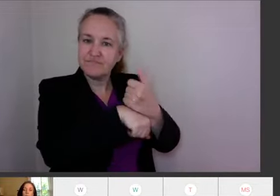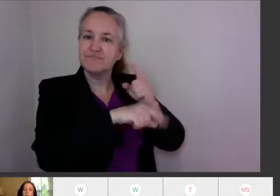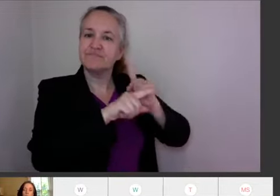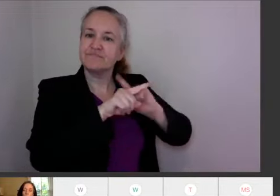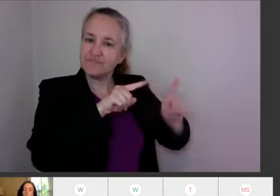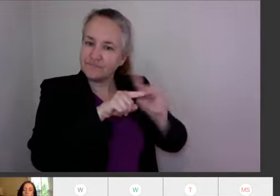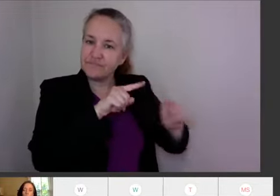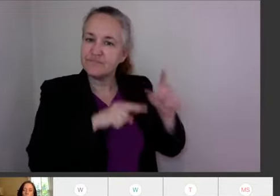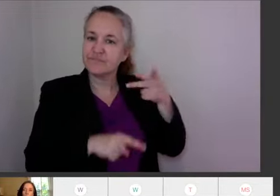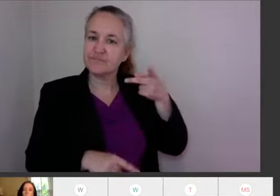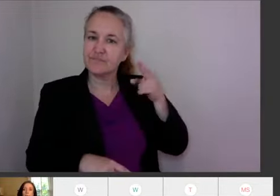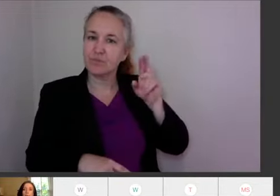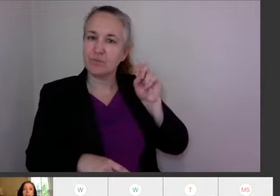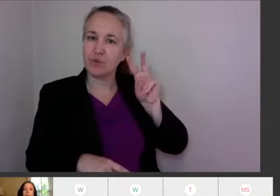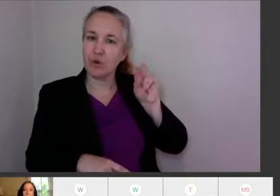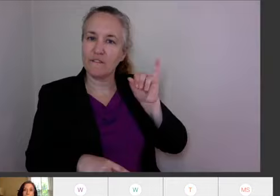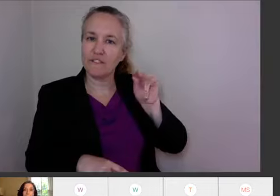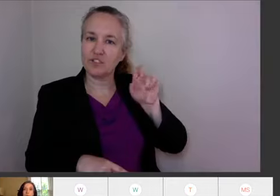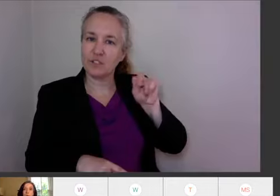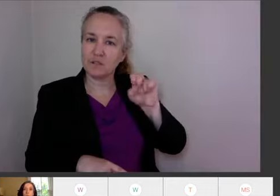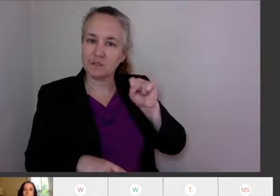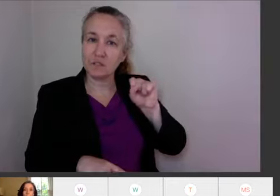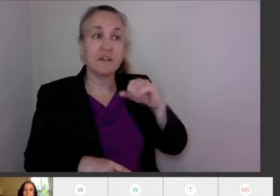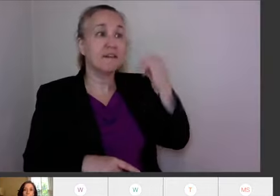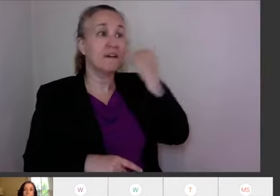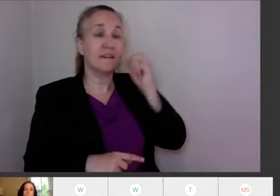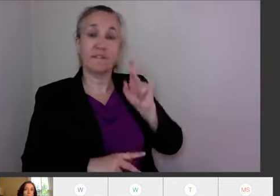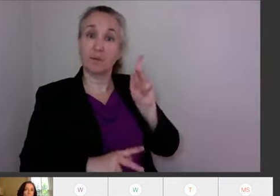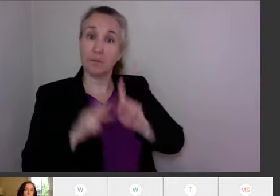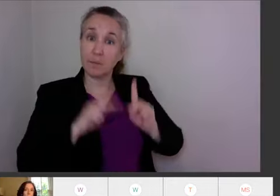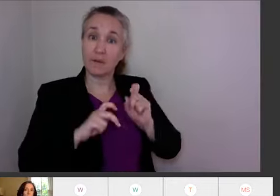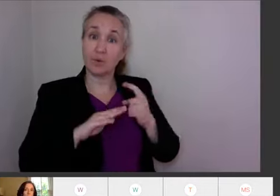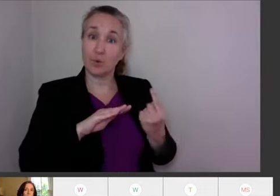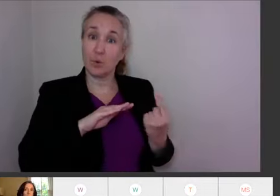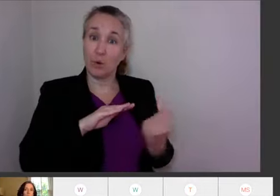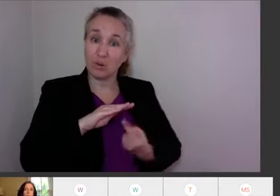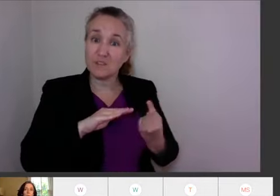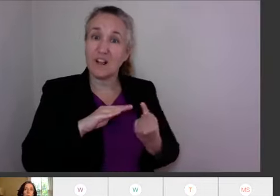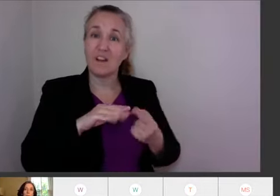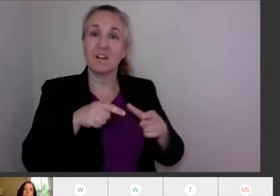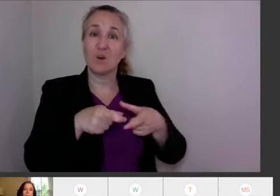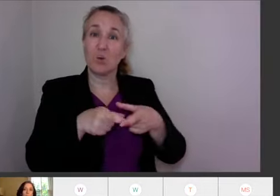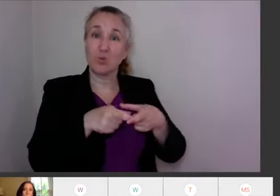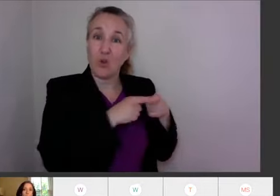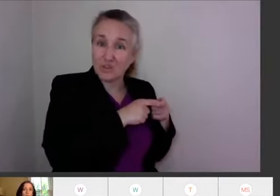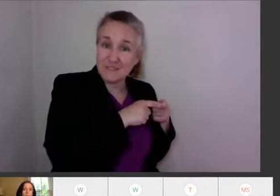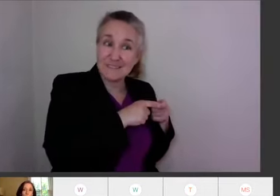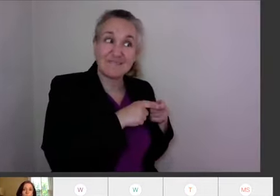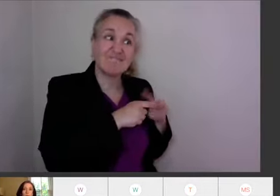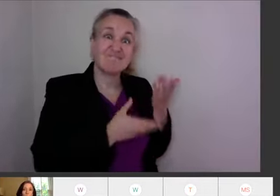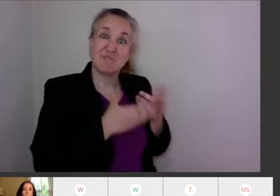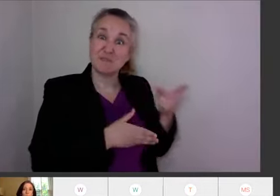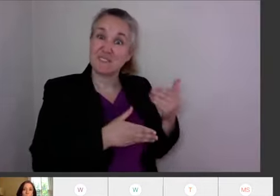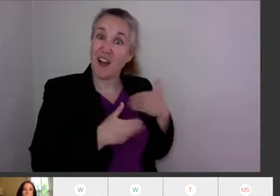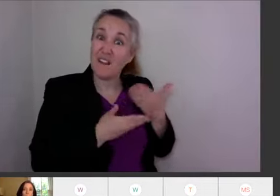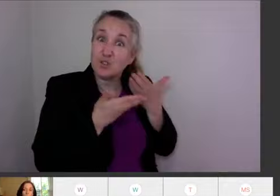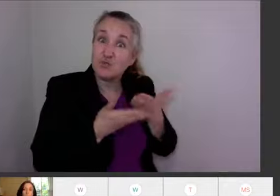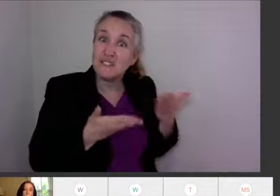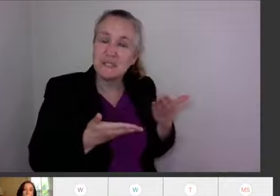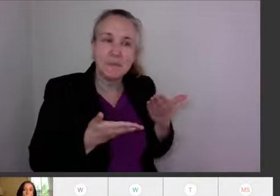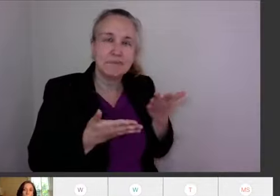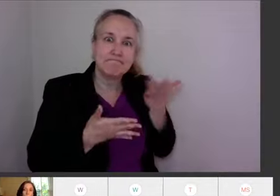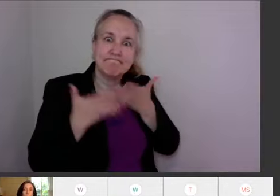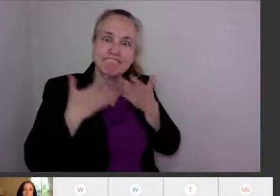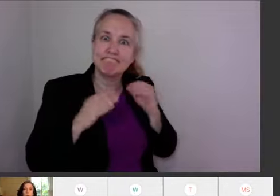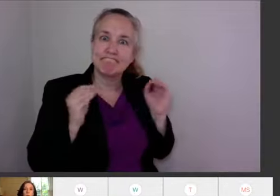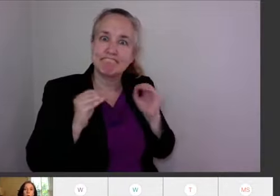for individuals who need to isolate or quarantine, but may not have the resources to do that